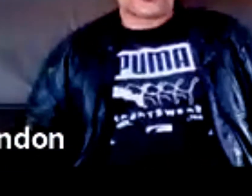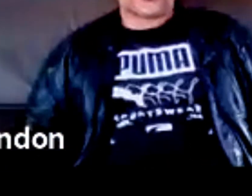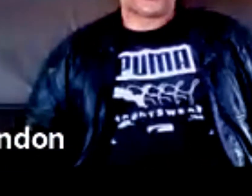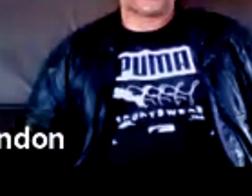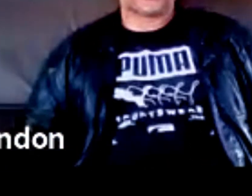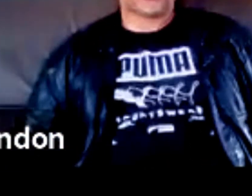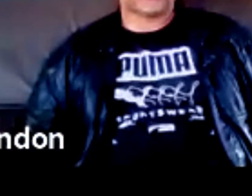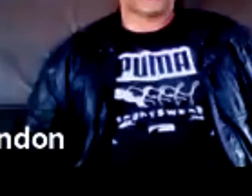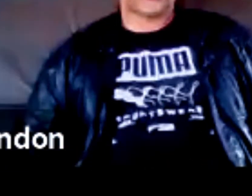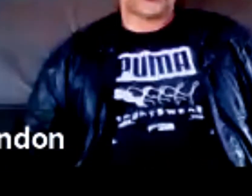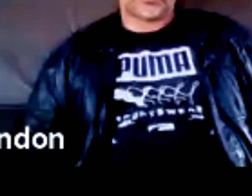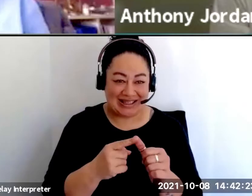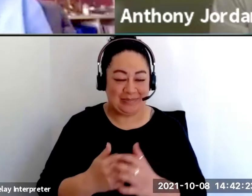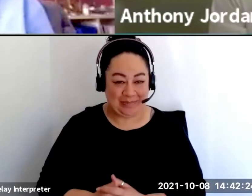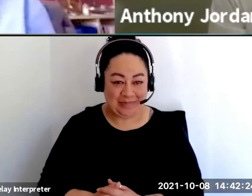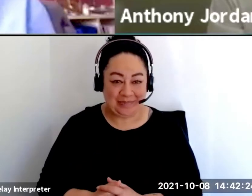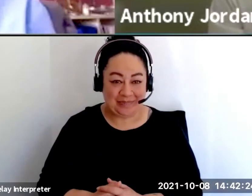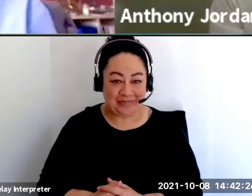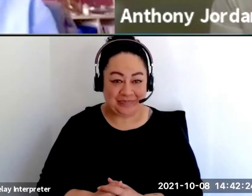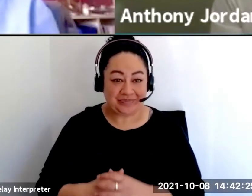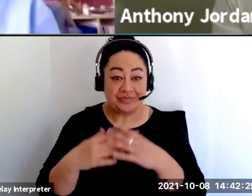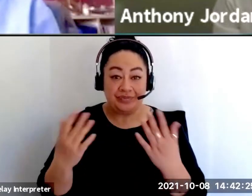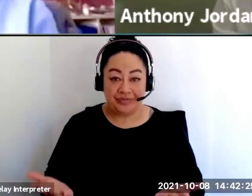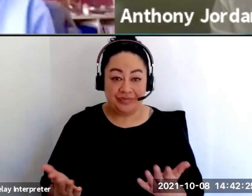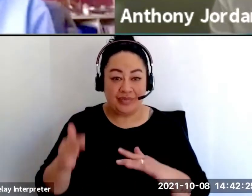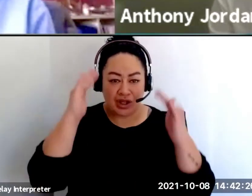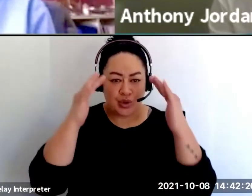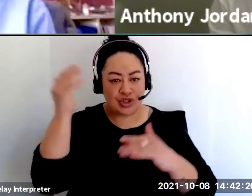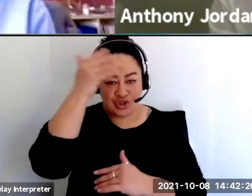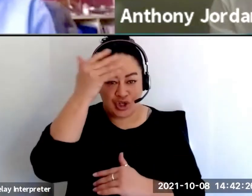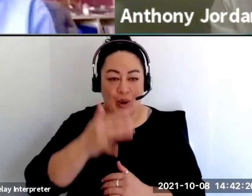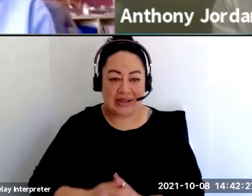us 100%? So kia ora Todi.